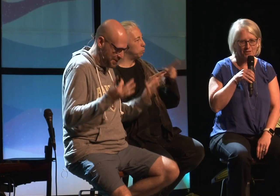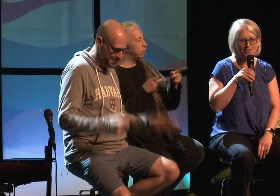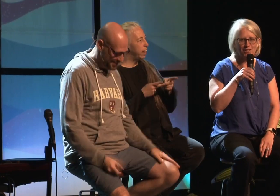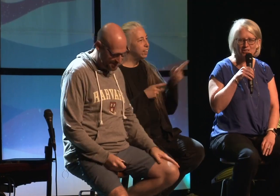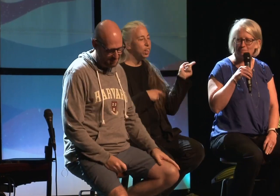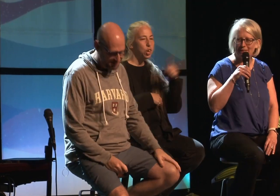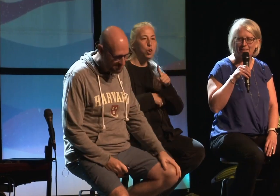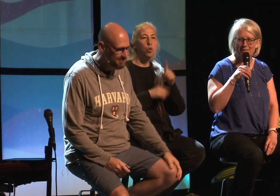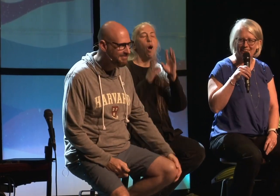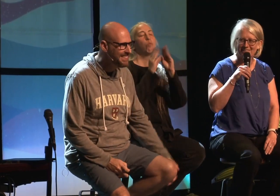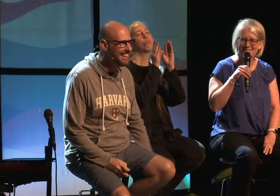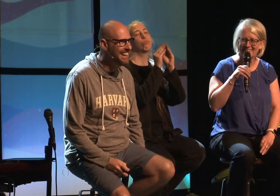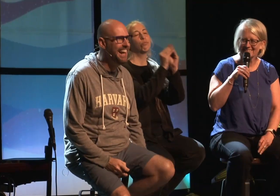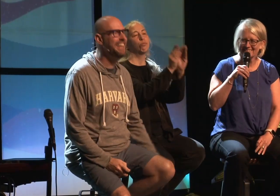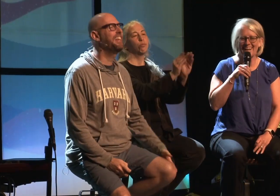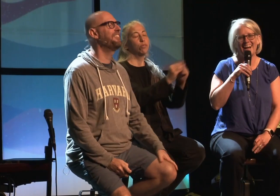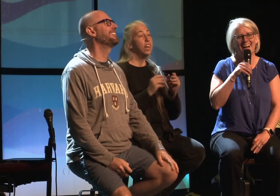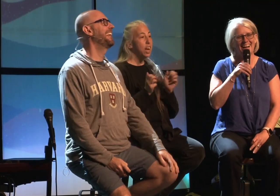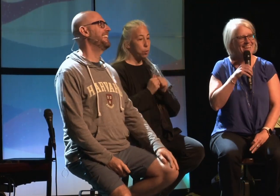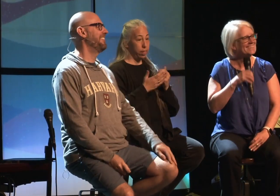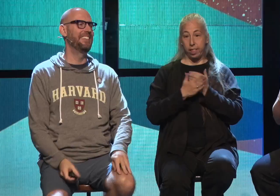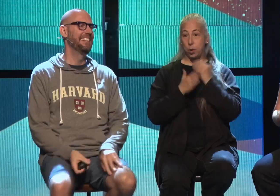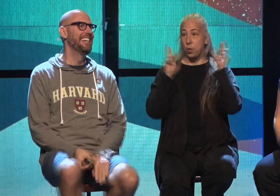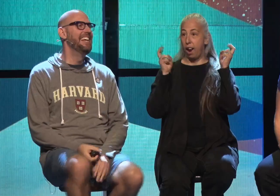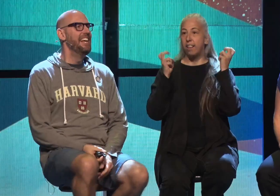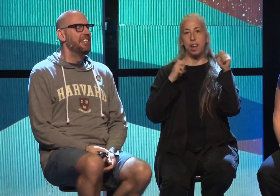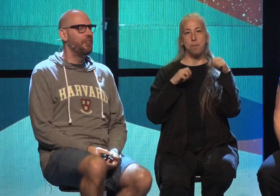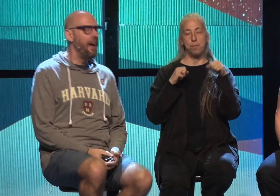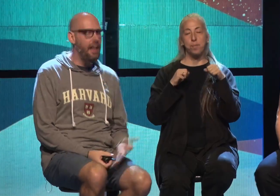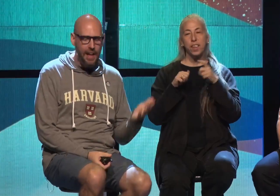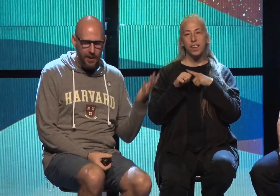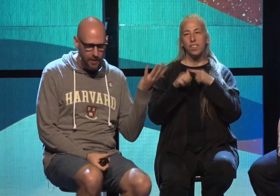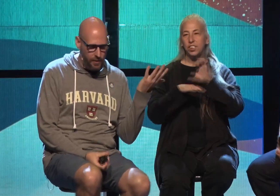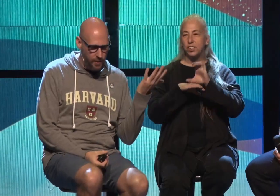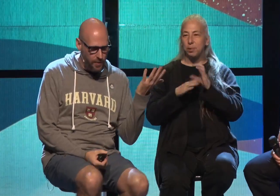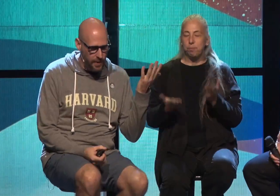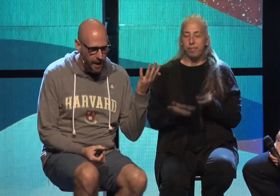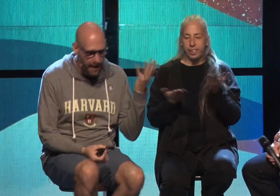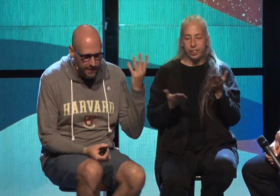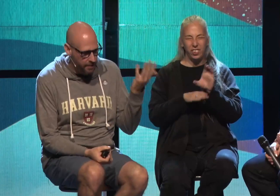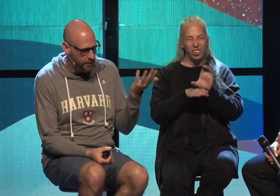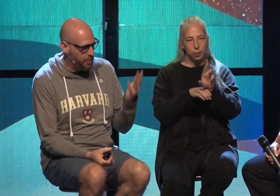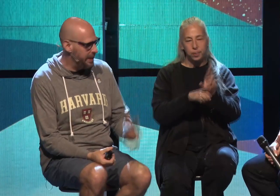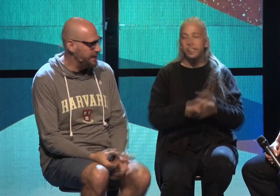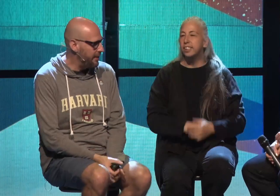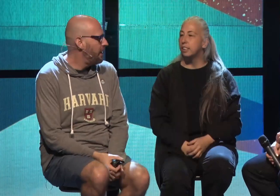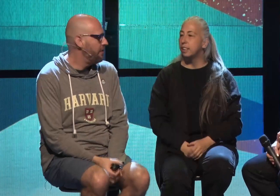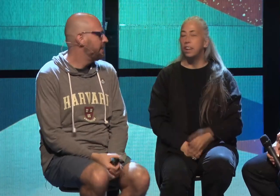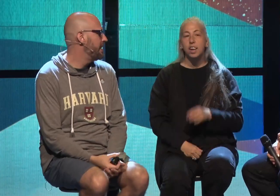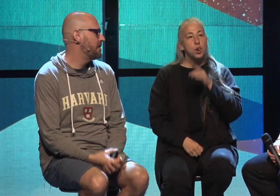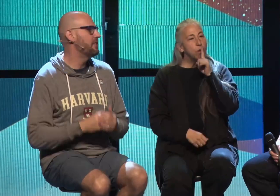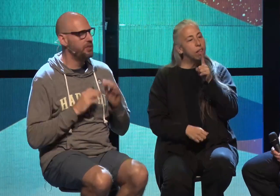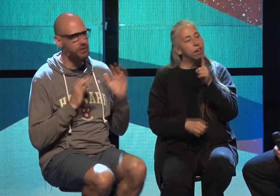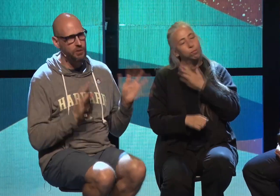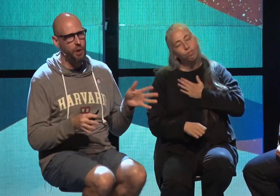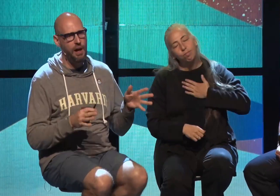I am the first church I've been in with that new title. I love it. So Aaron, I love it when we get to have conversations. You're so